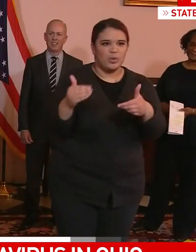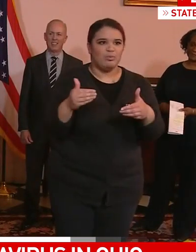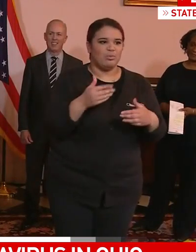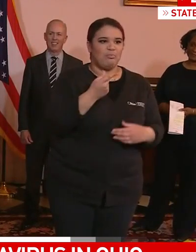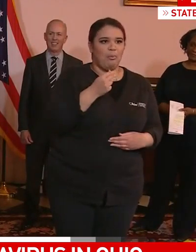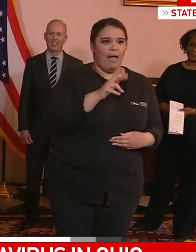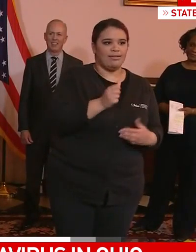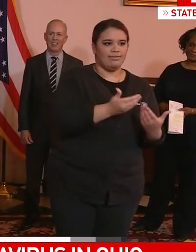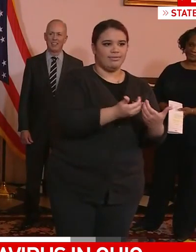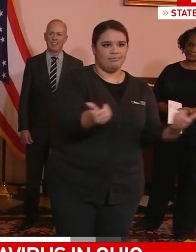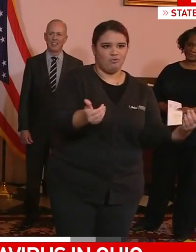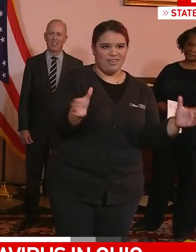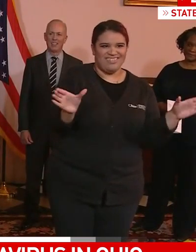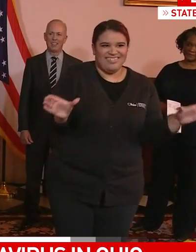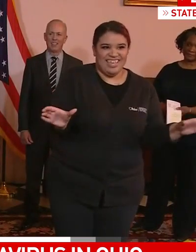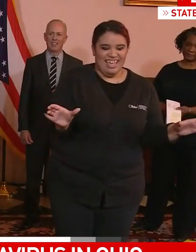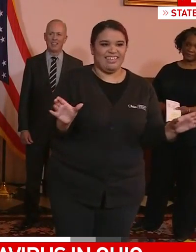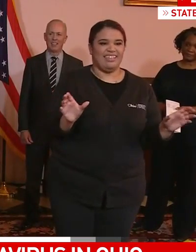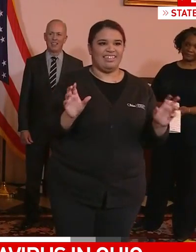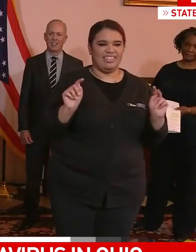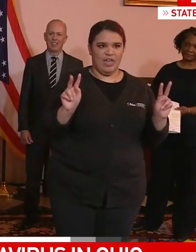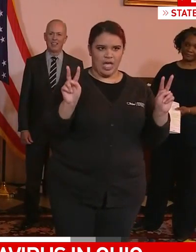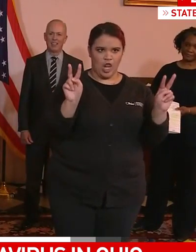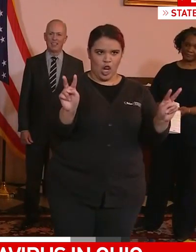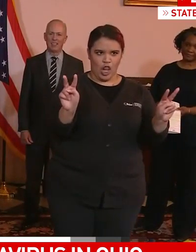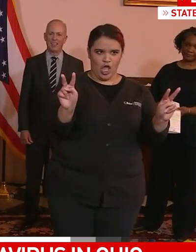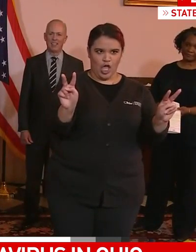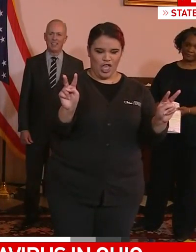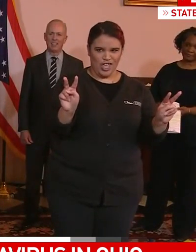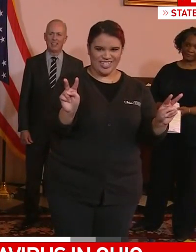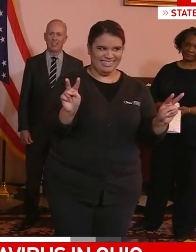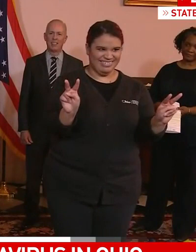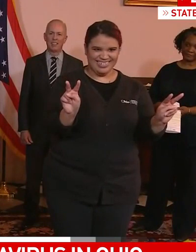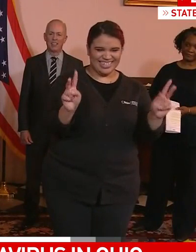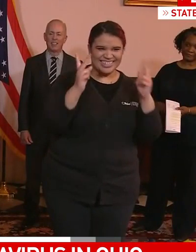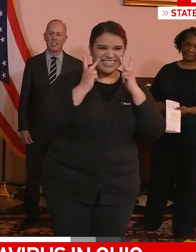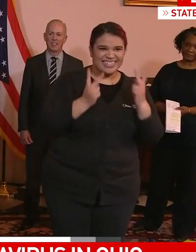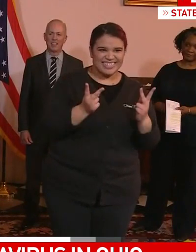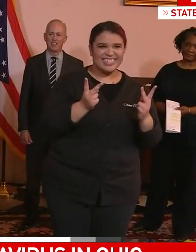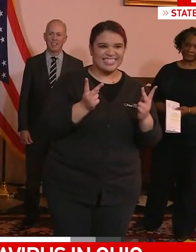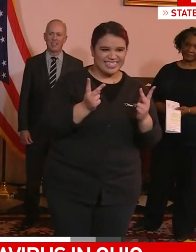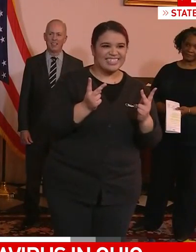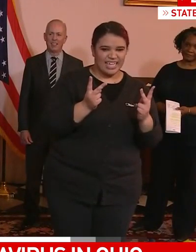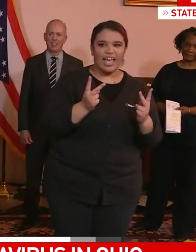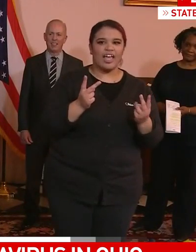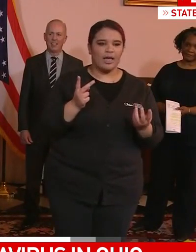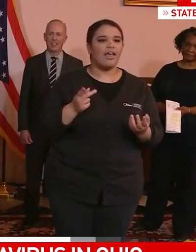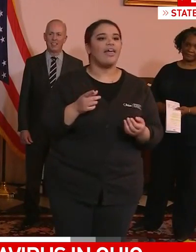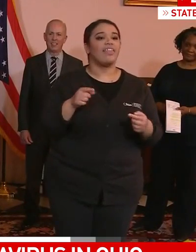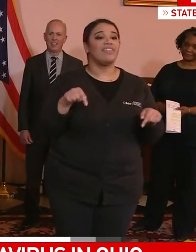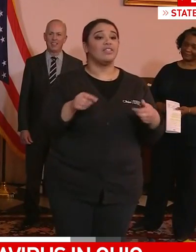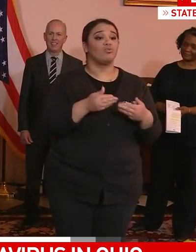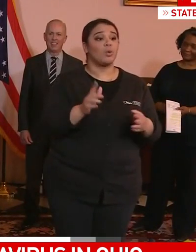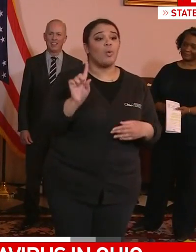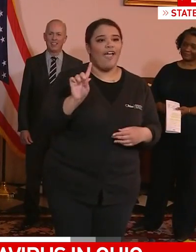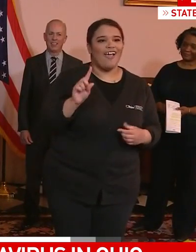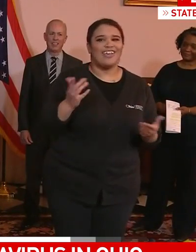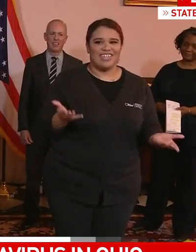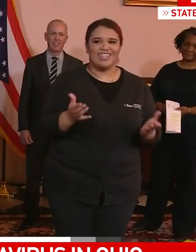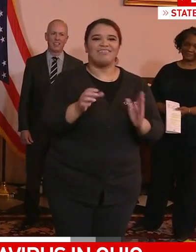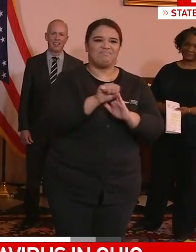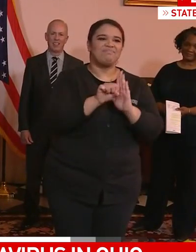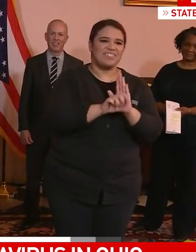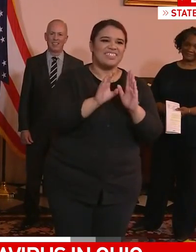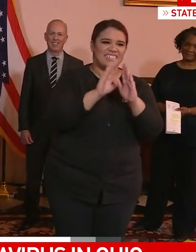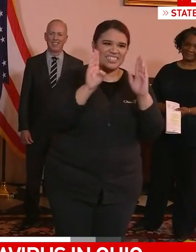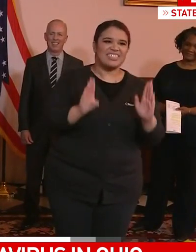at the TV cameras, and their rooms are not very far from. They're also in the Capitol building here.